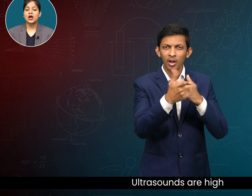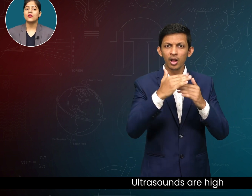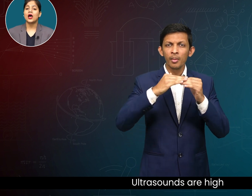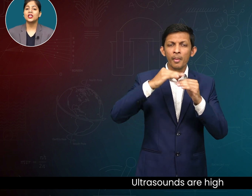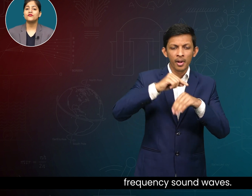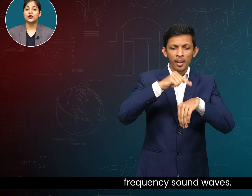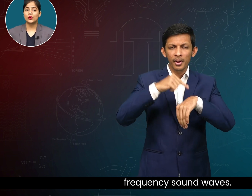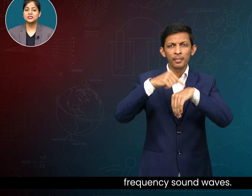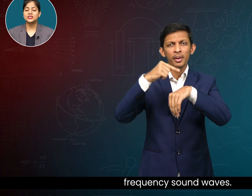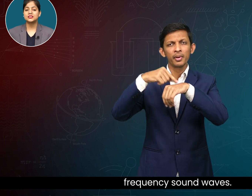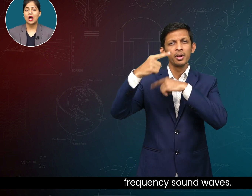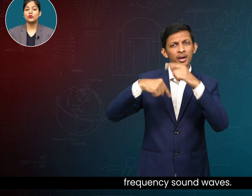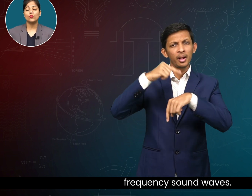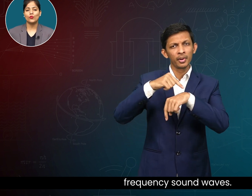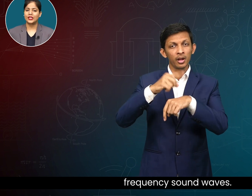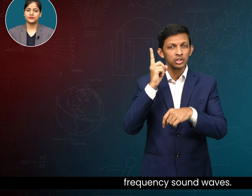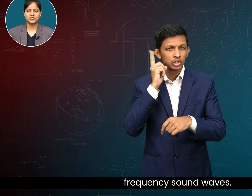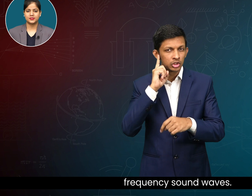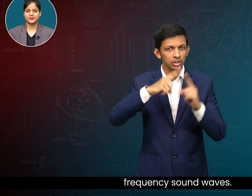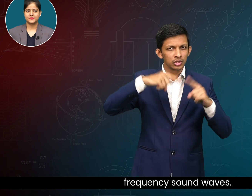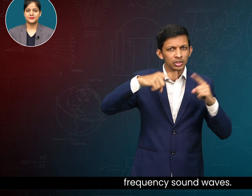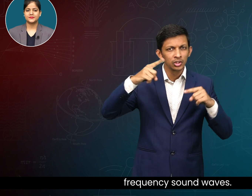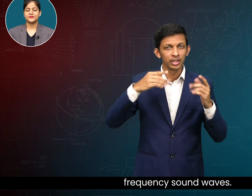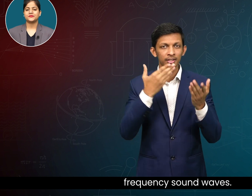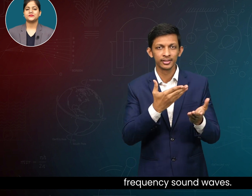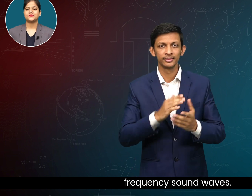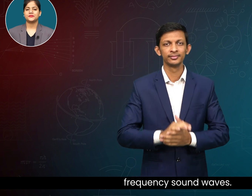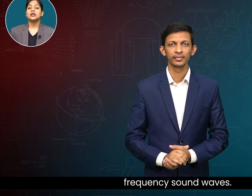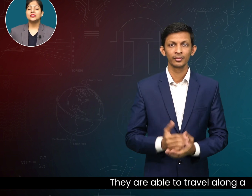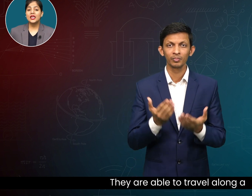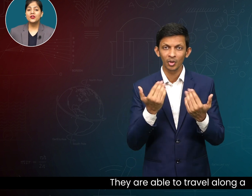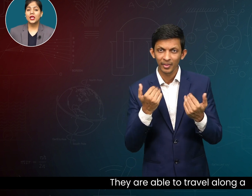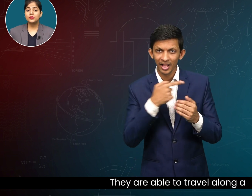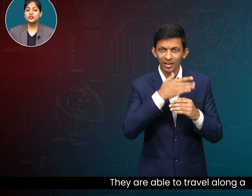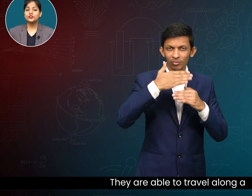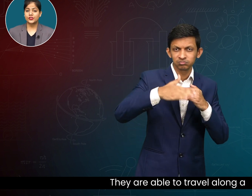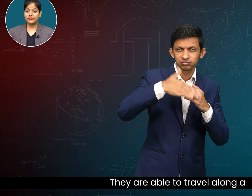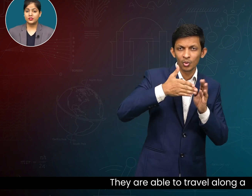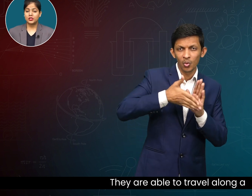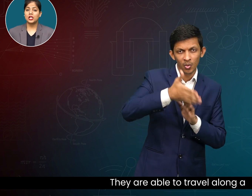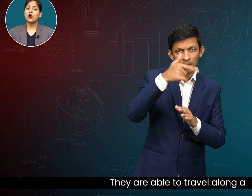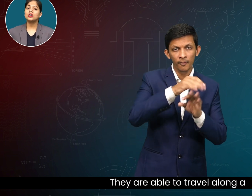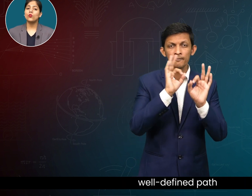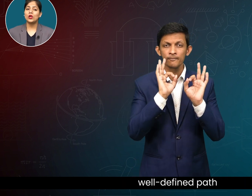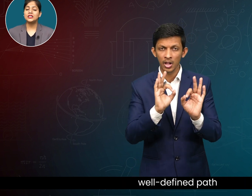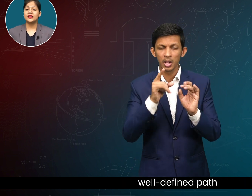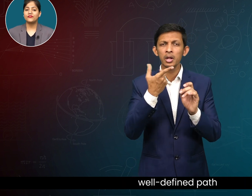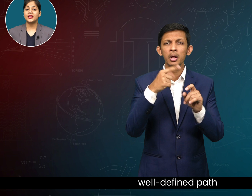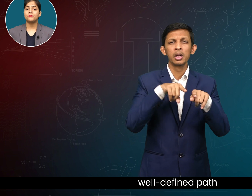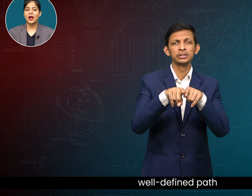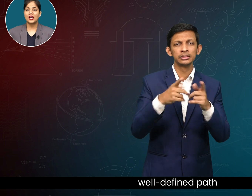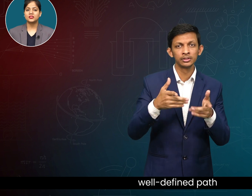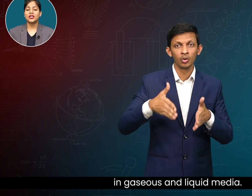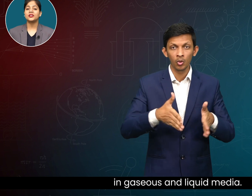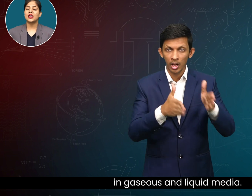Ultrasounds are high frequency sound waves. They are able to travel along a